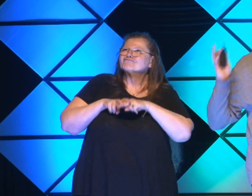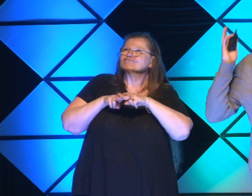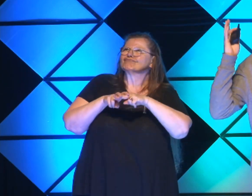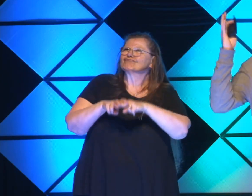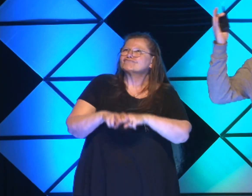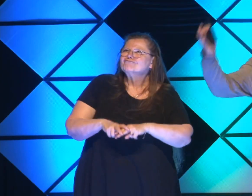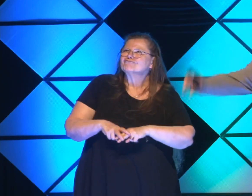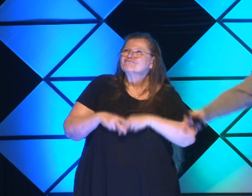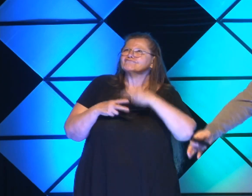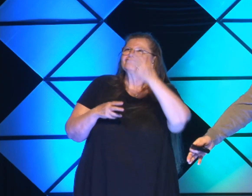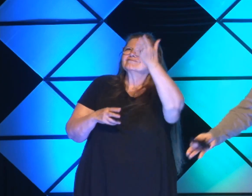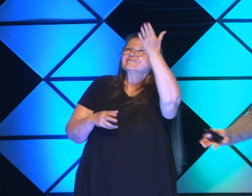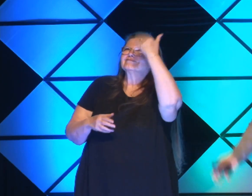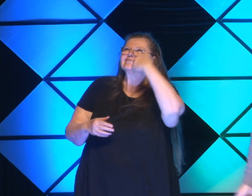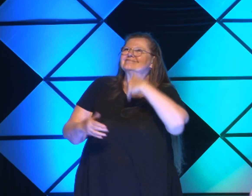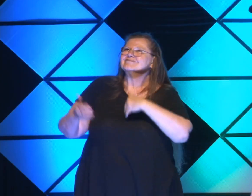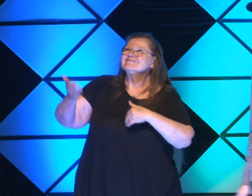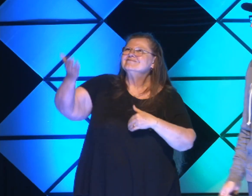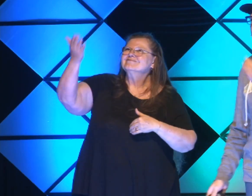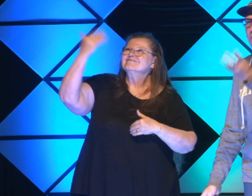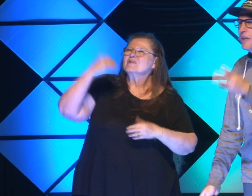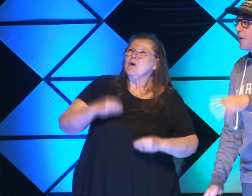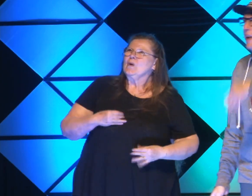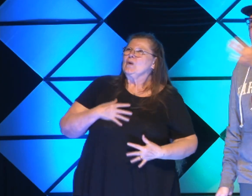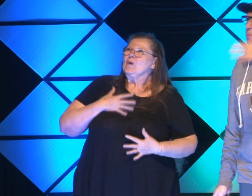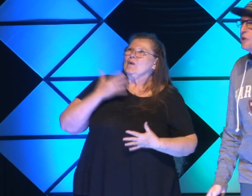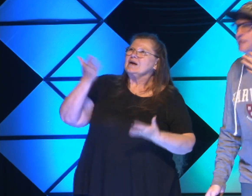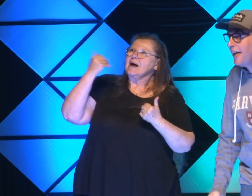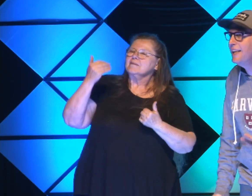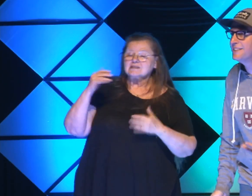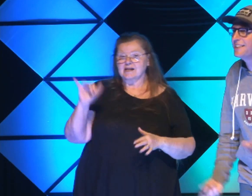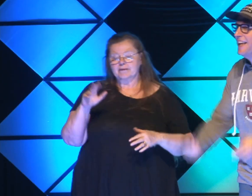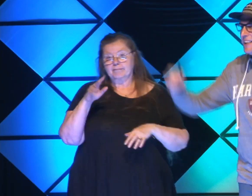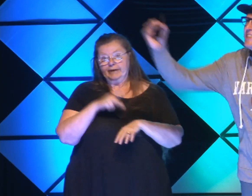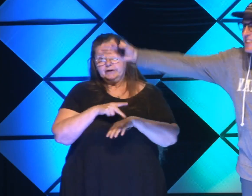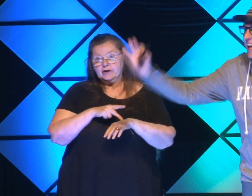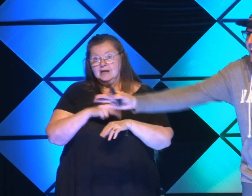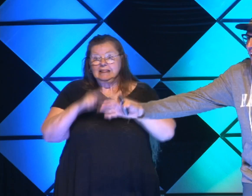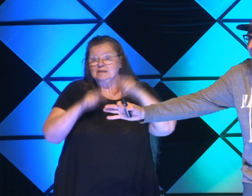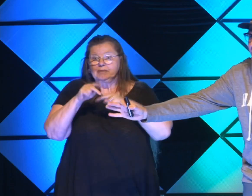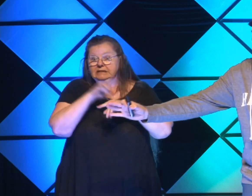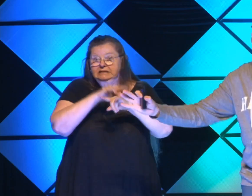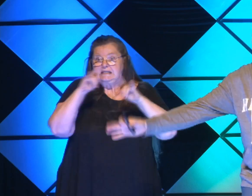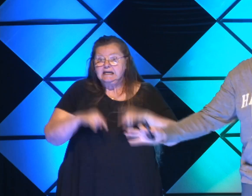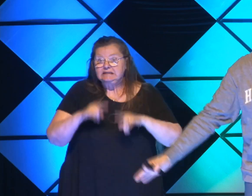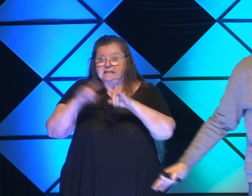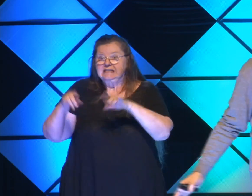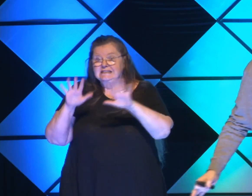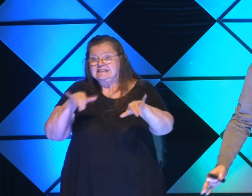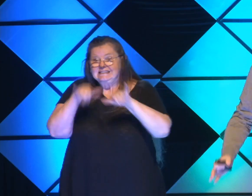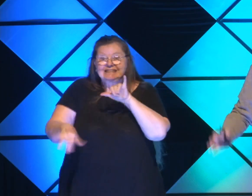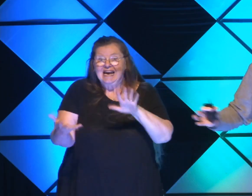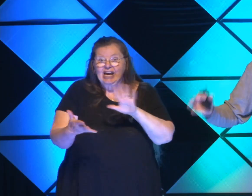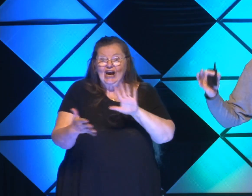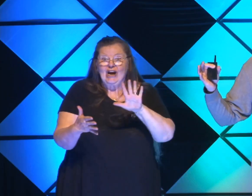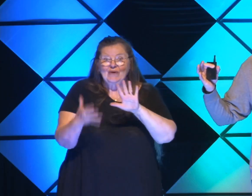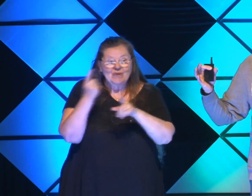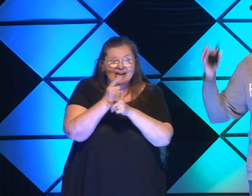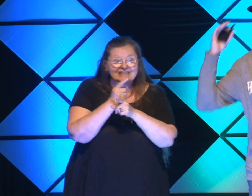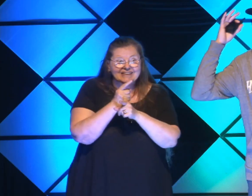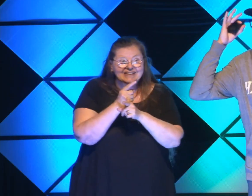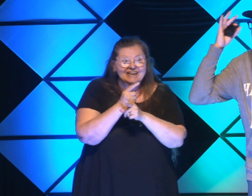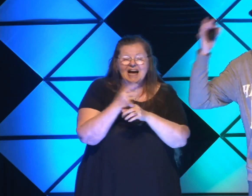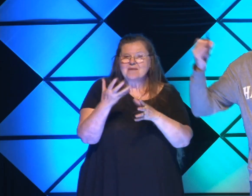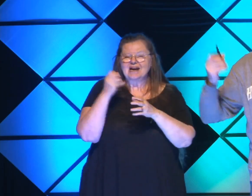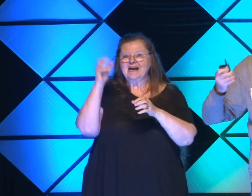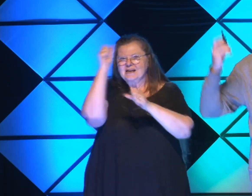feel you and hope to feel something again. It's like Peter, let's build tents. Let's just hang out here on the mountaintop, right? I